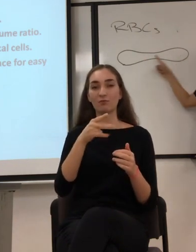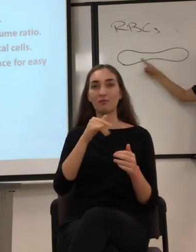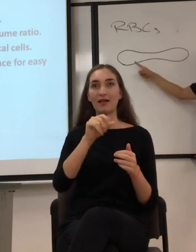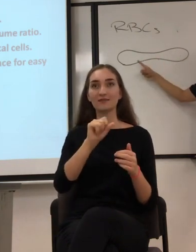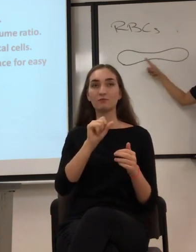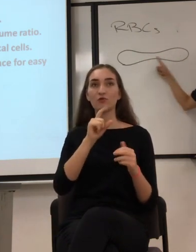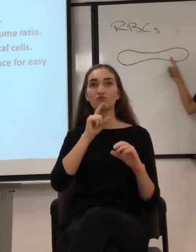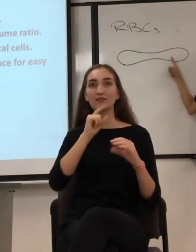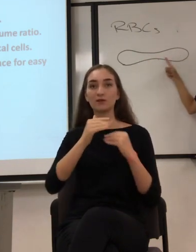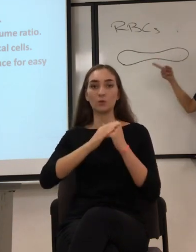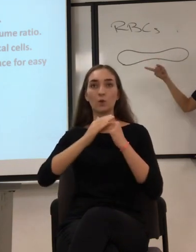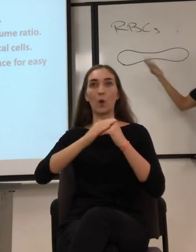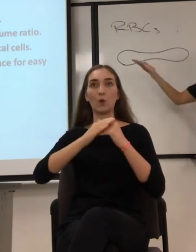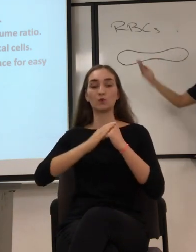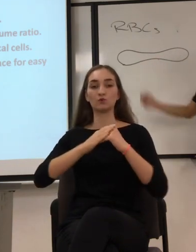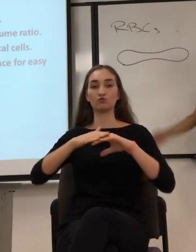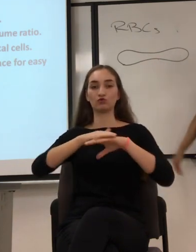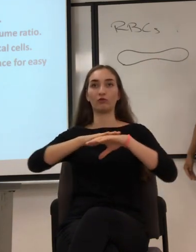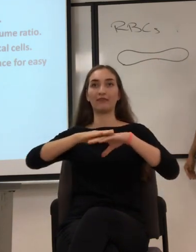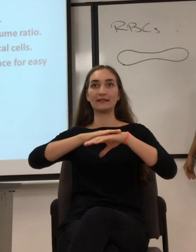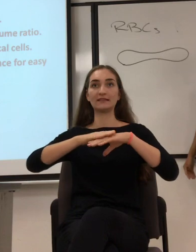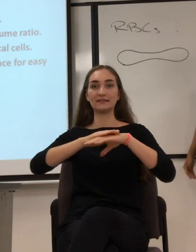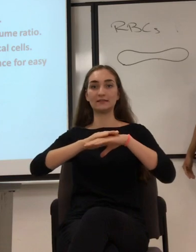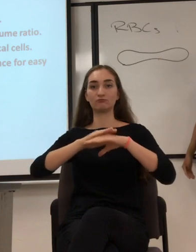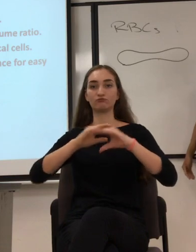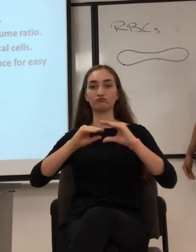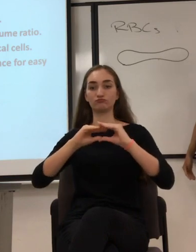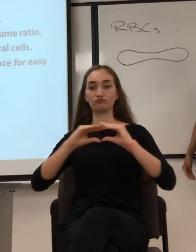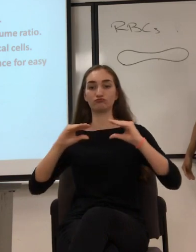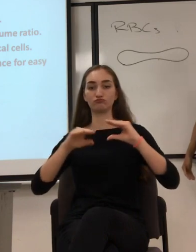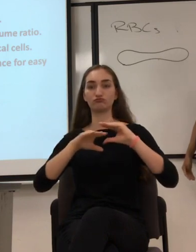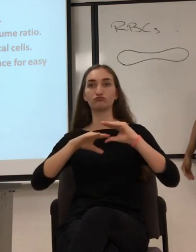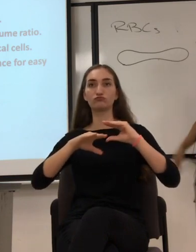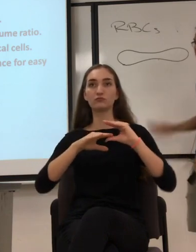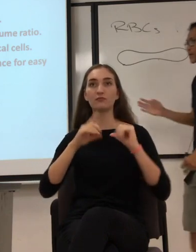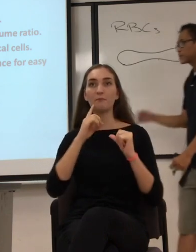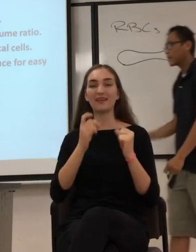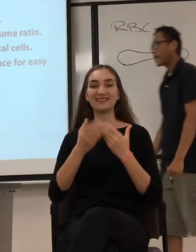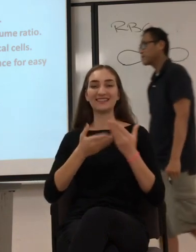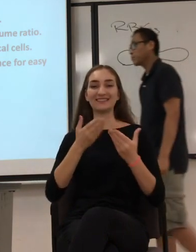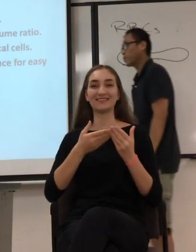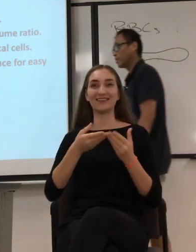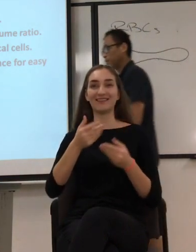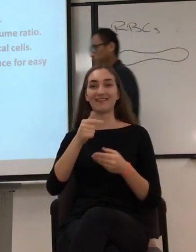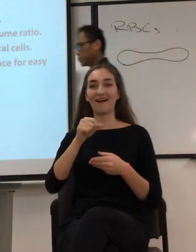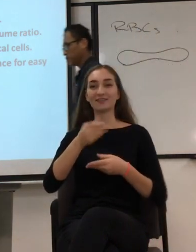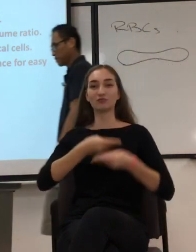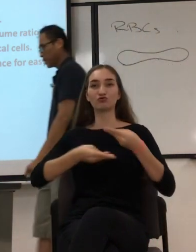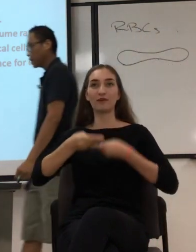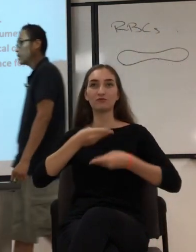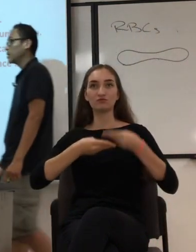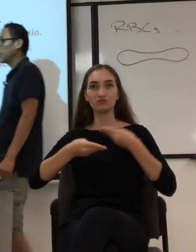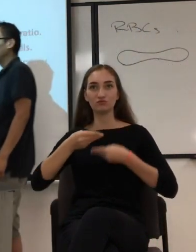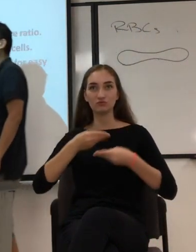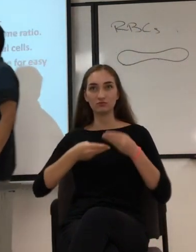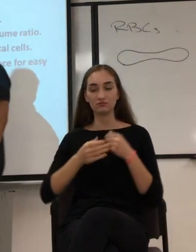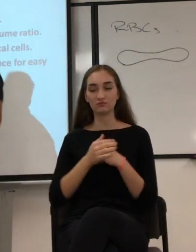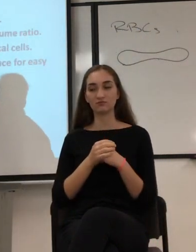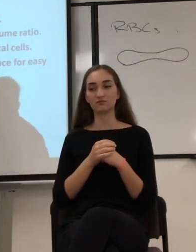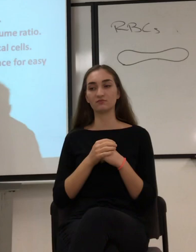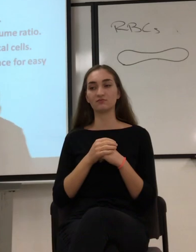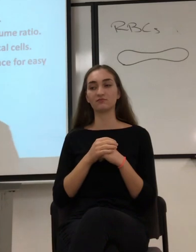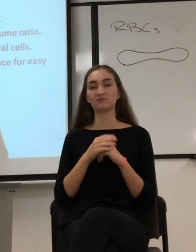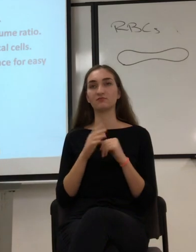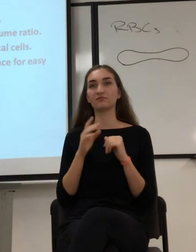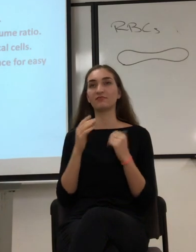for ease of gas exchange, which I stated on the slide. Now, the next slide, I have some pretty pictures of the red